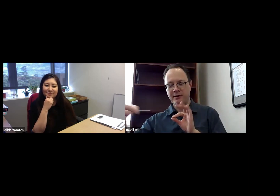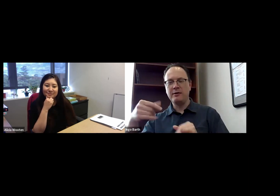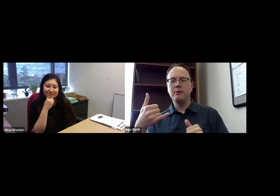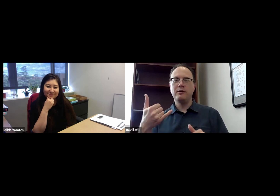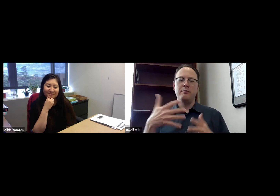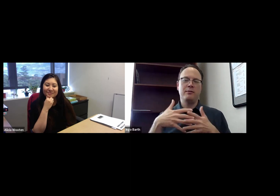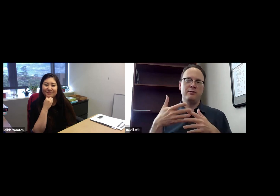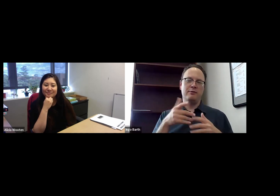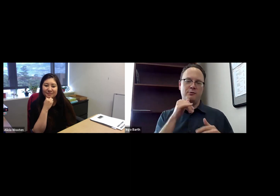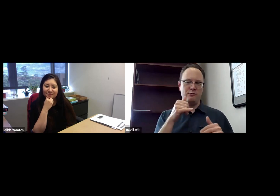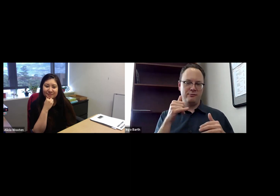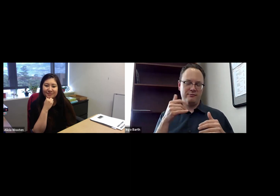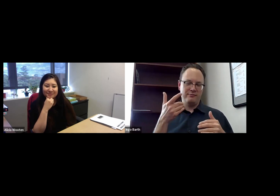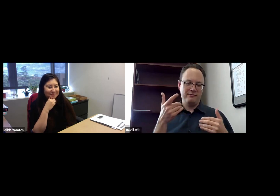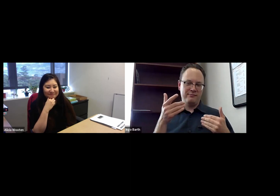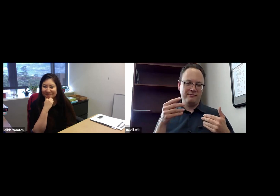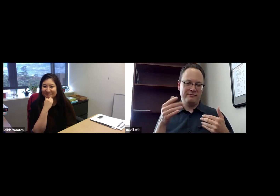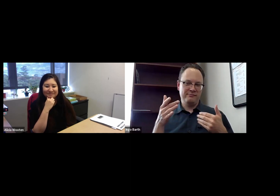But they do have,